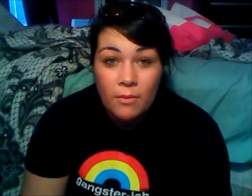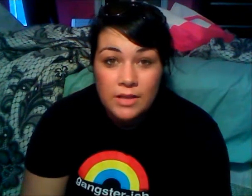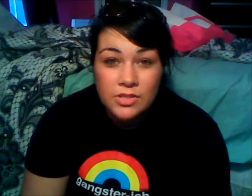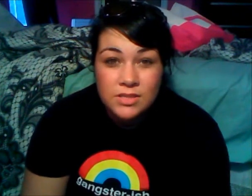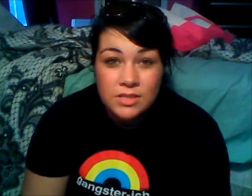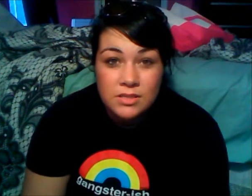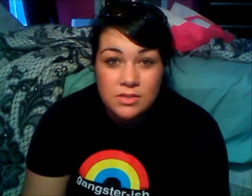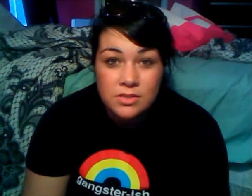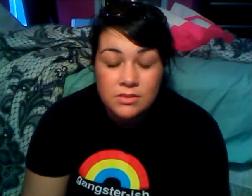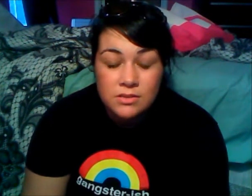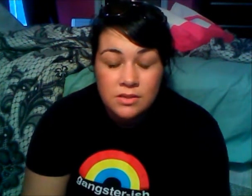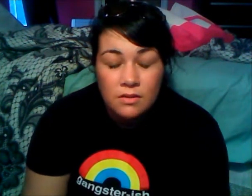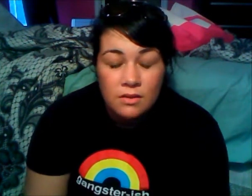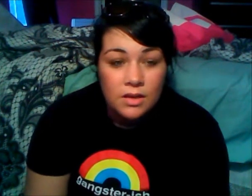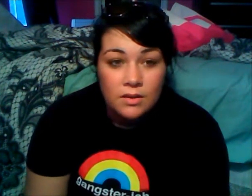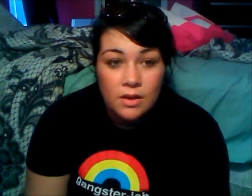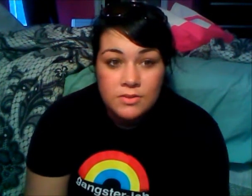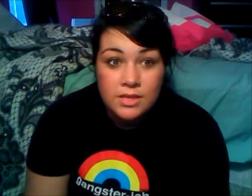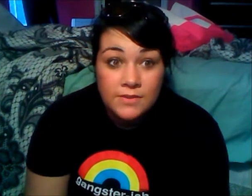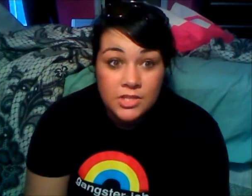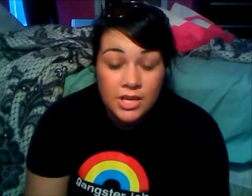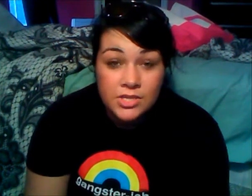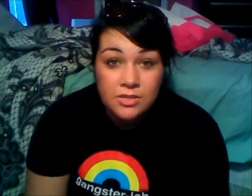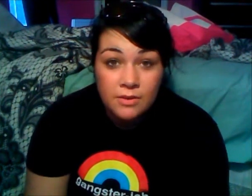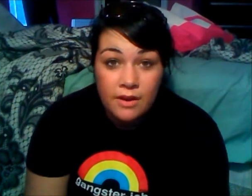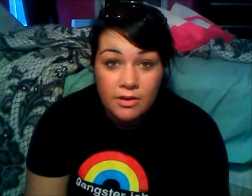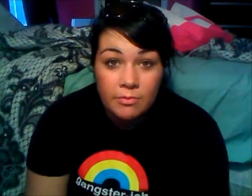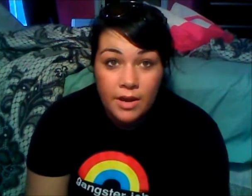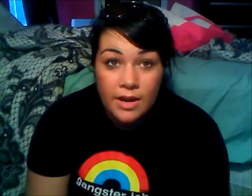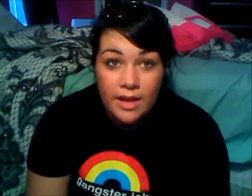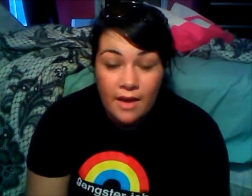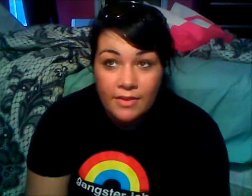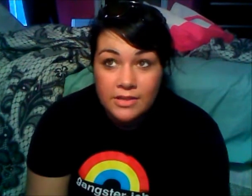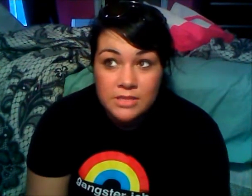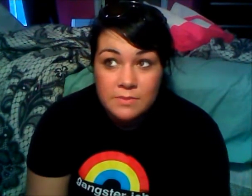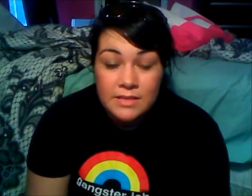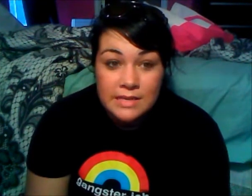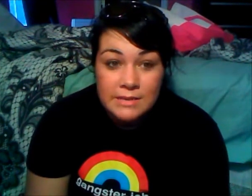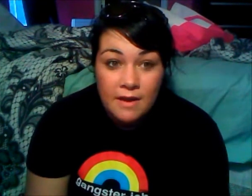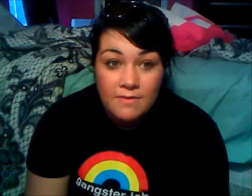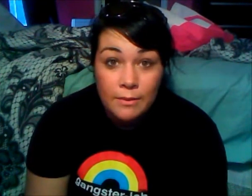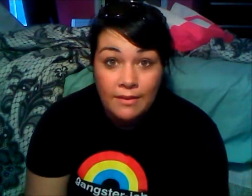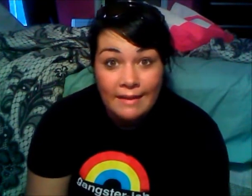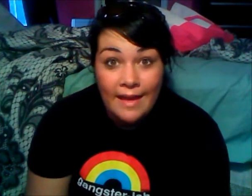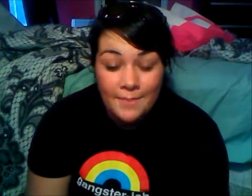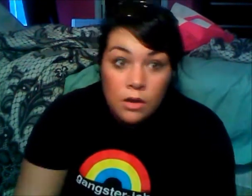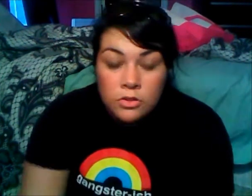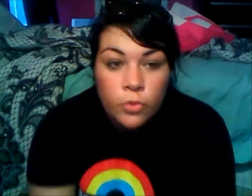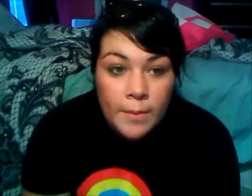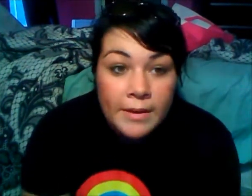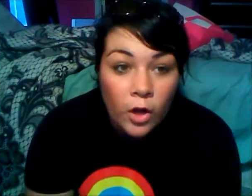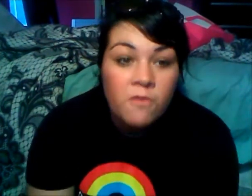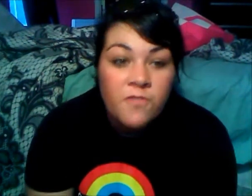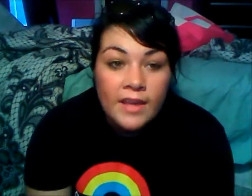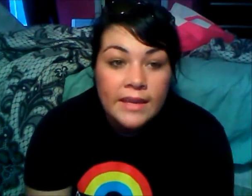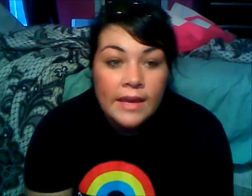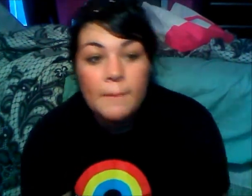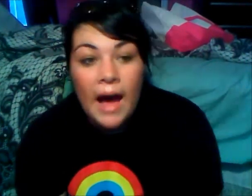watch this season, just, you know, see if it changed or whatever. But yeah, that's just basically my view on that. Criminal fucking